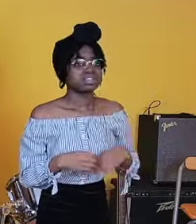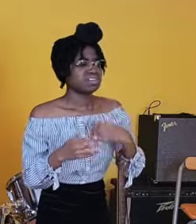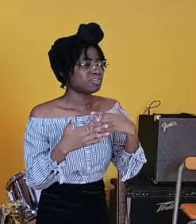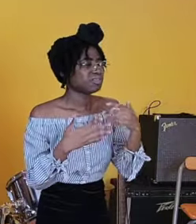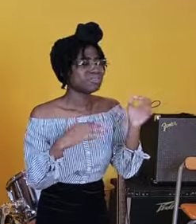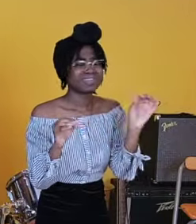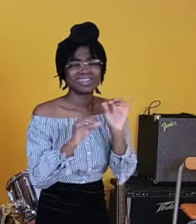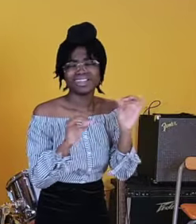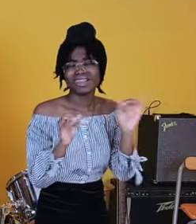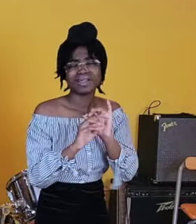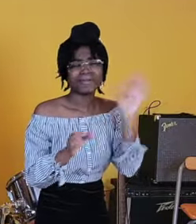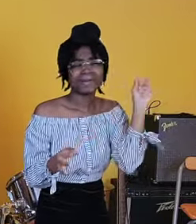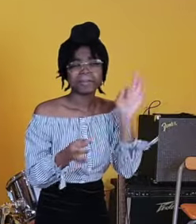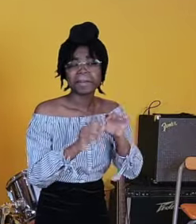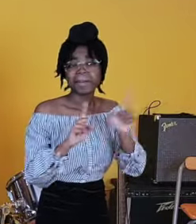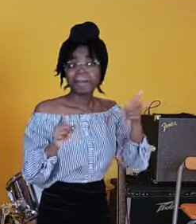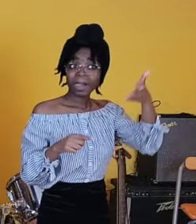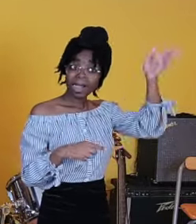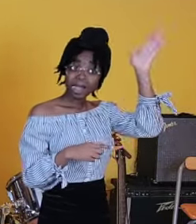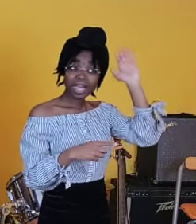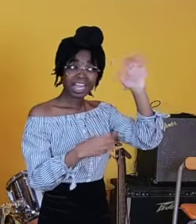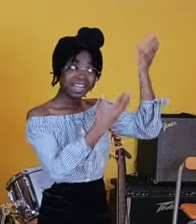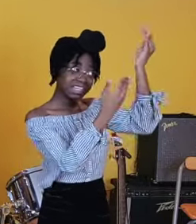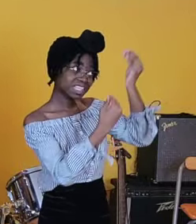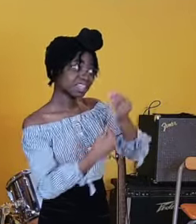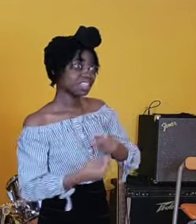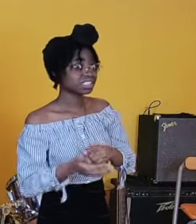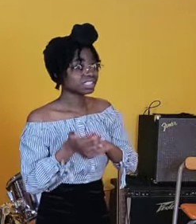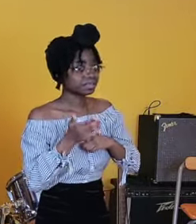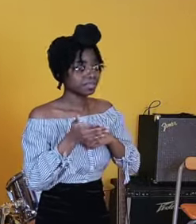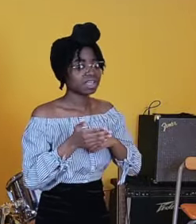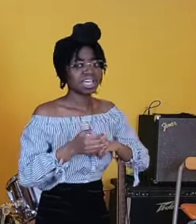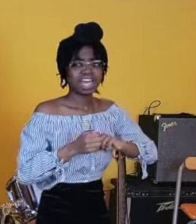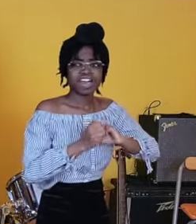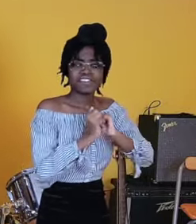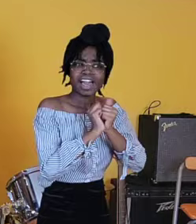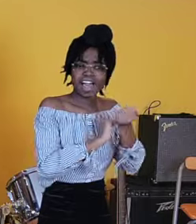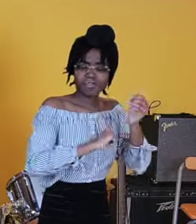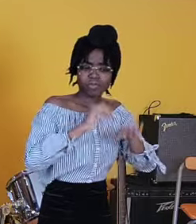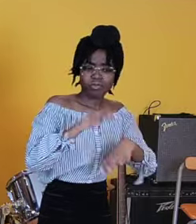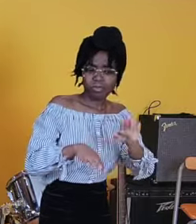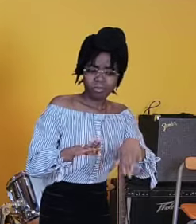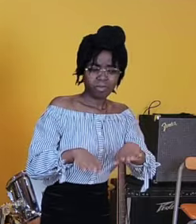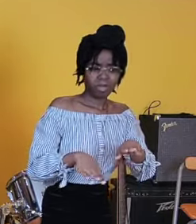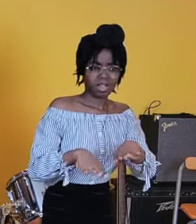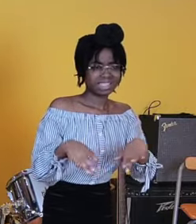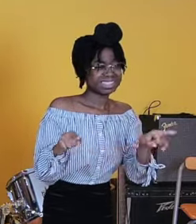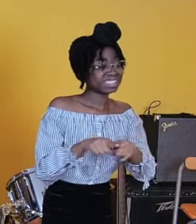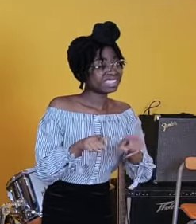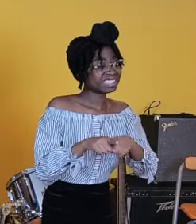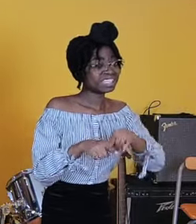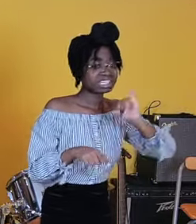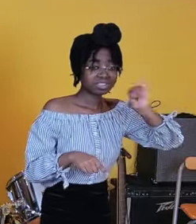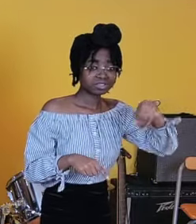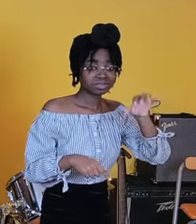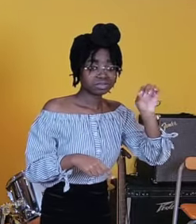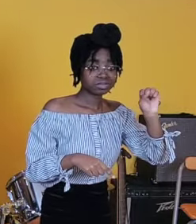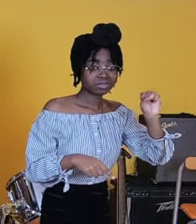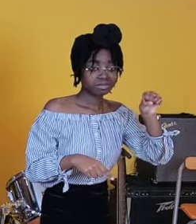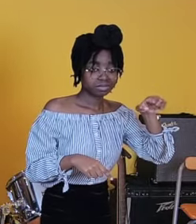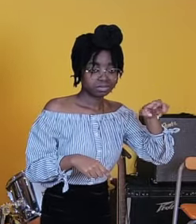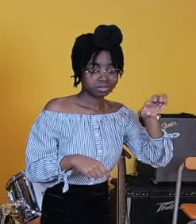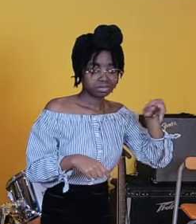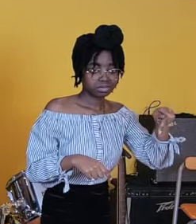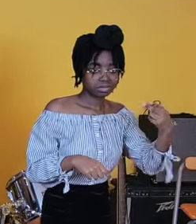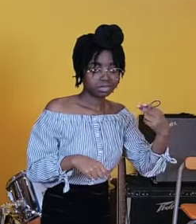perfect. But we see God has given us an example of how to walk, just like Joseph, right? Like Joseph